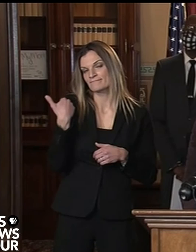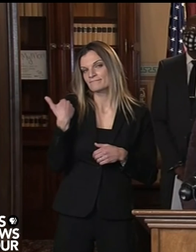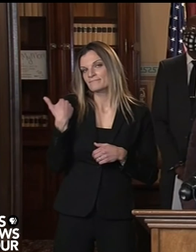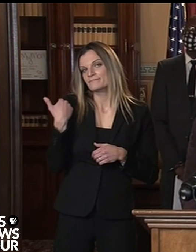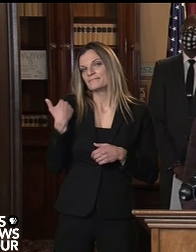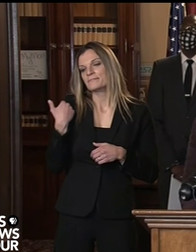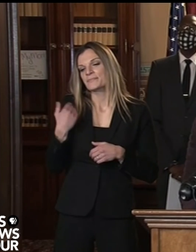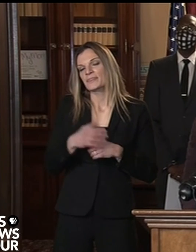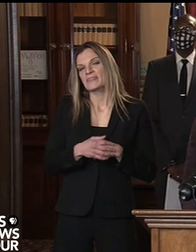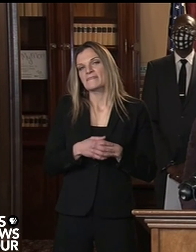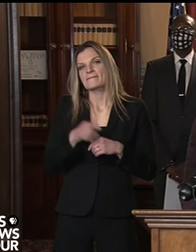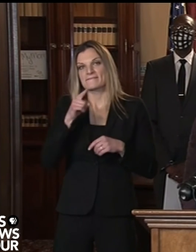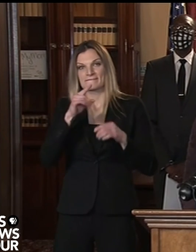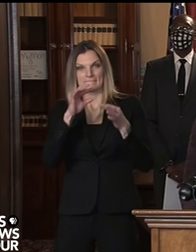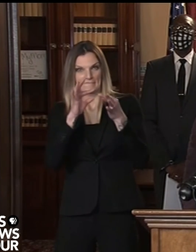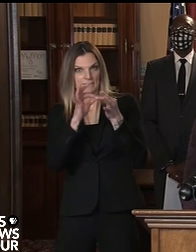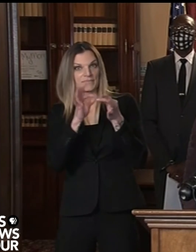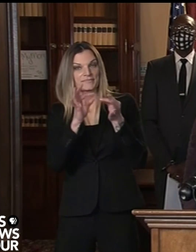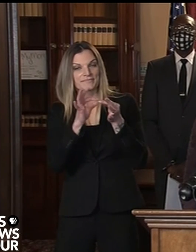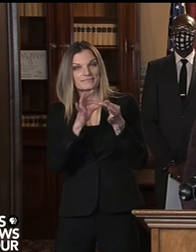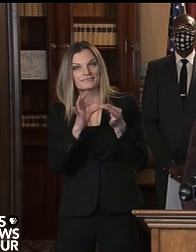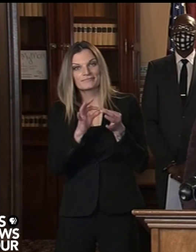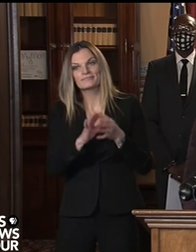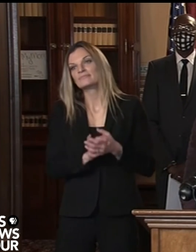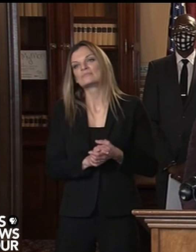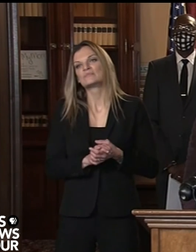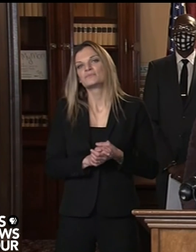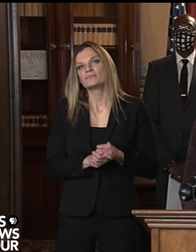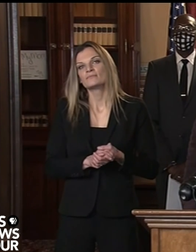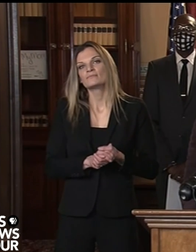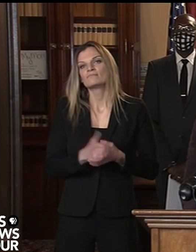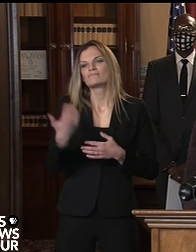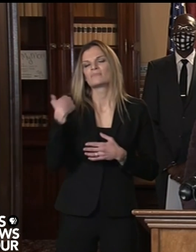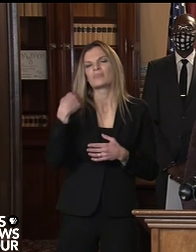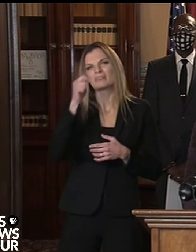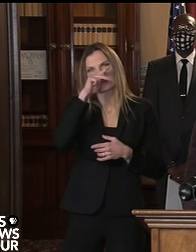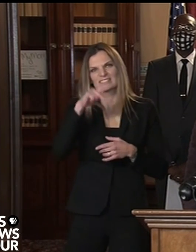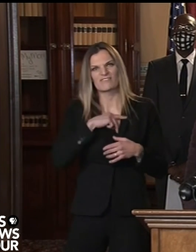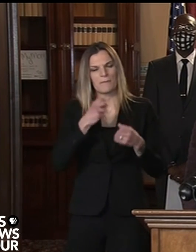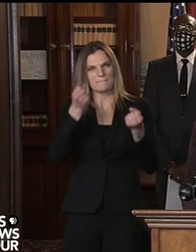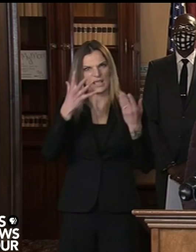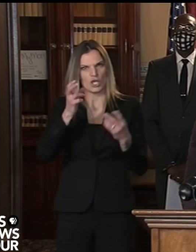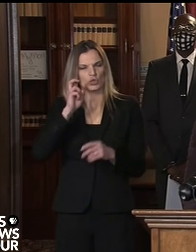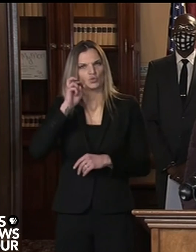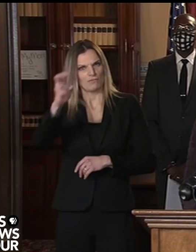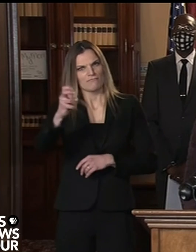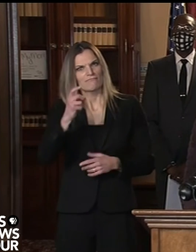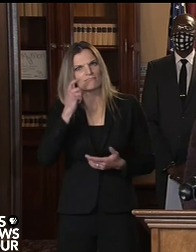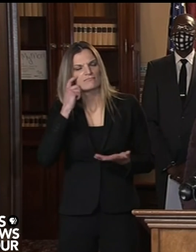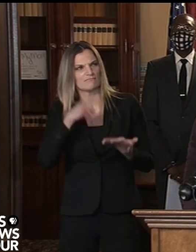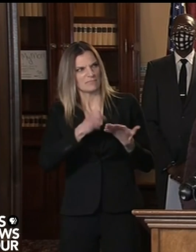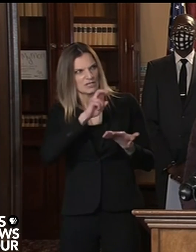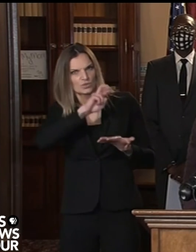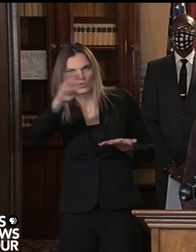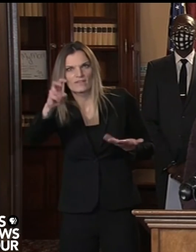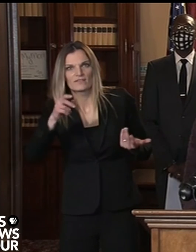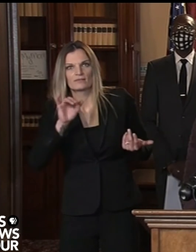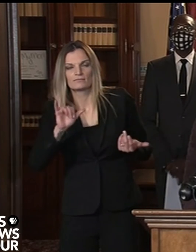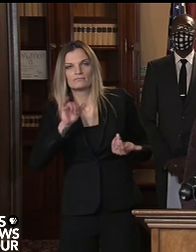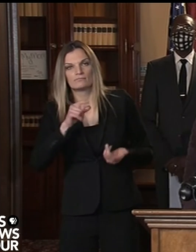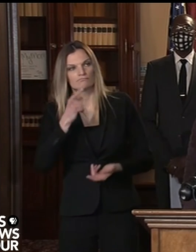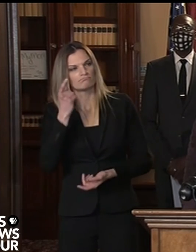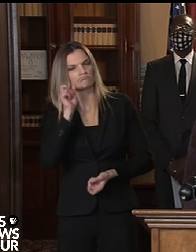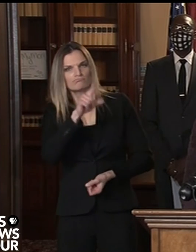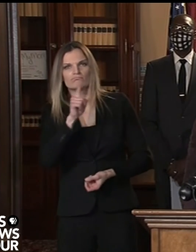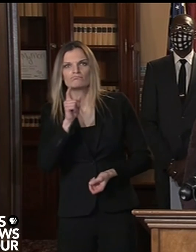data shows or you were told that there was too much travel over Thanksgiving, and I wanted to see if you had some Michigan-specific